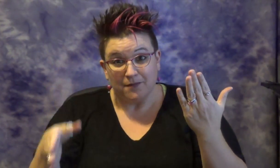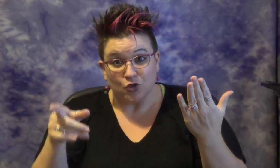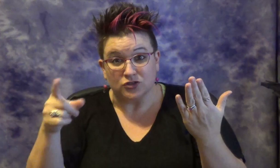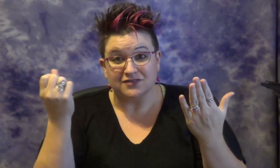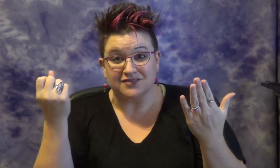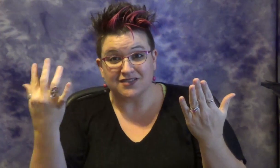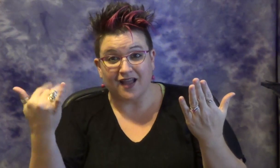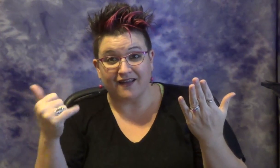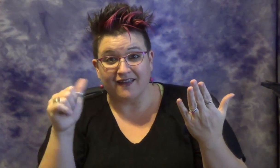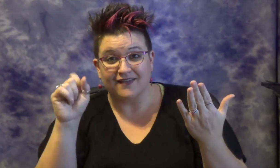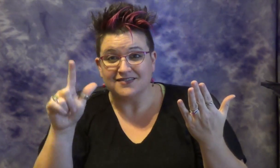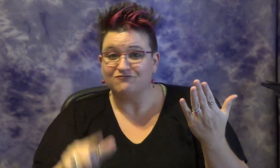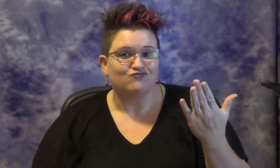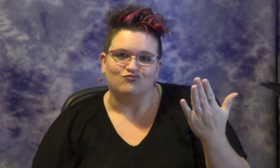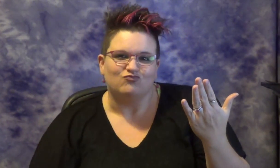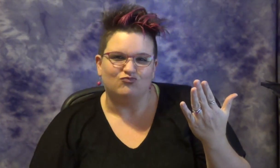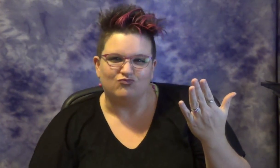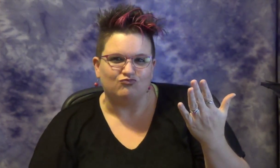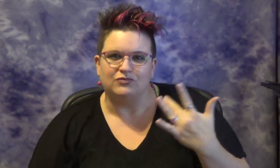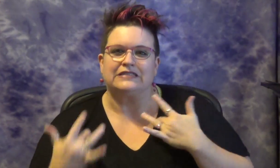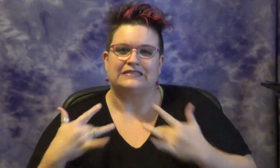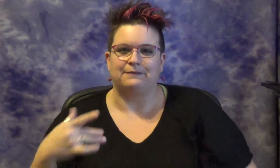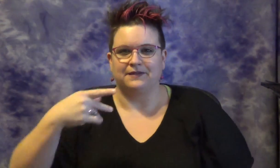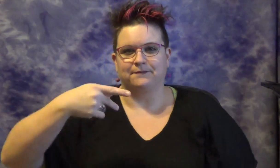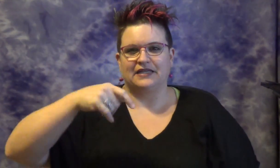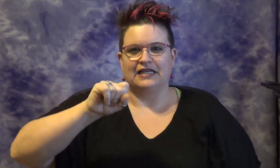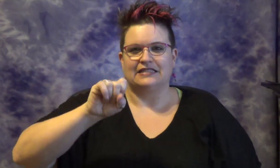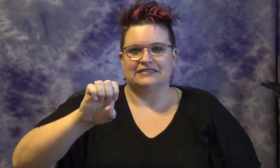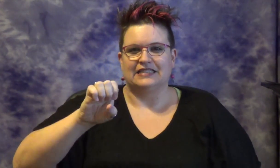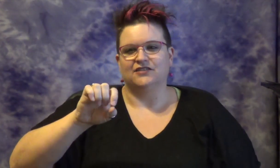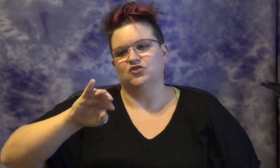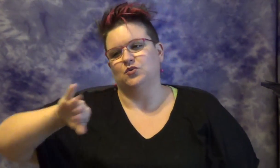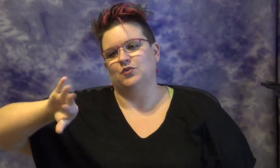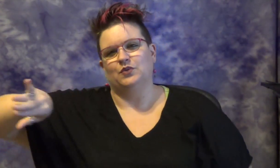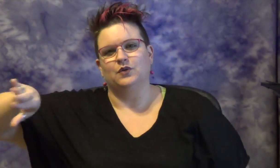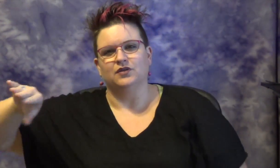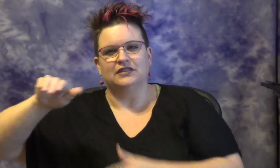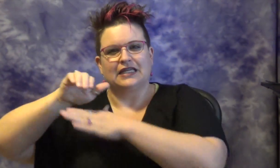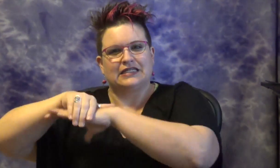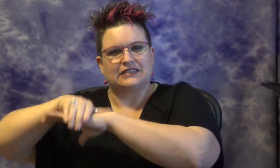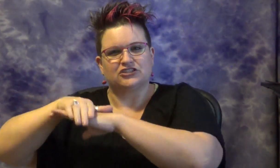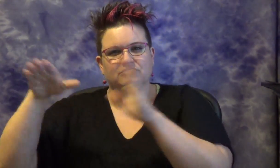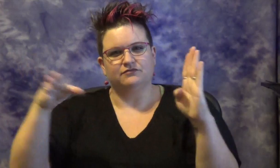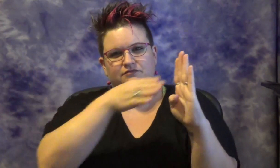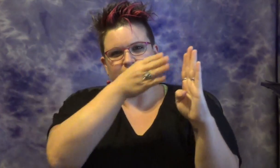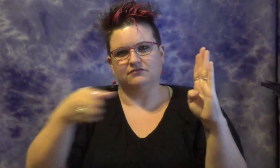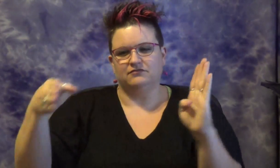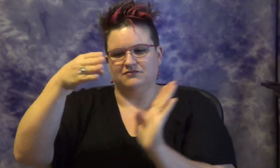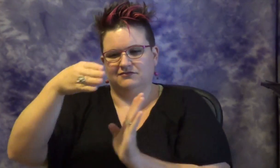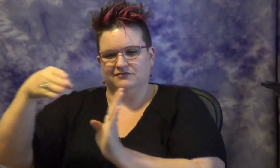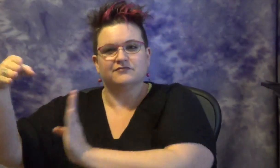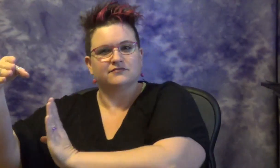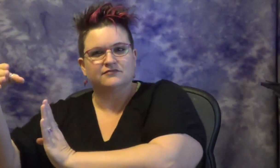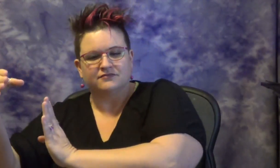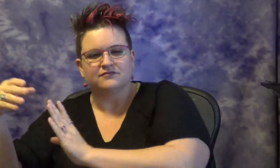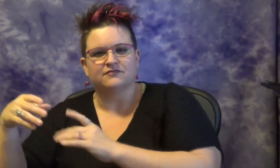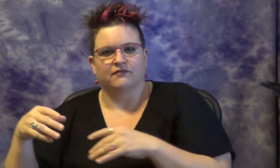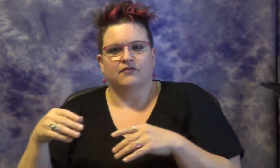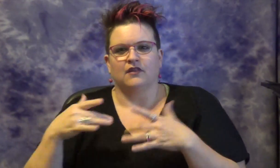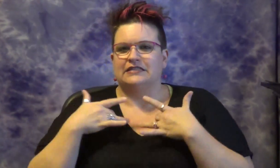book, and you saw that person's signs, they're actually not following it grammatically, and normally they're in the more PSE